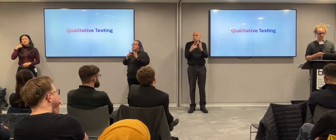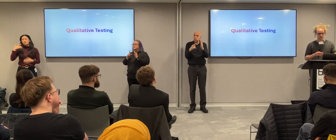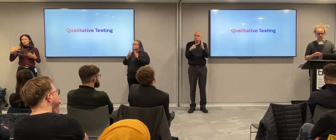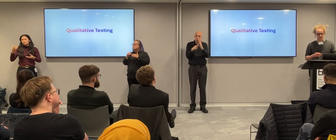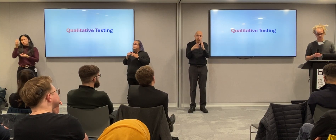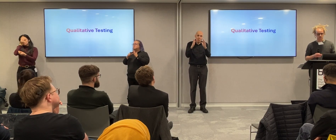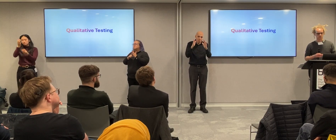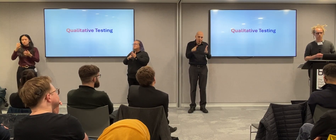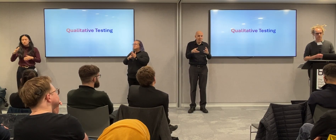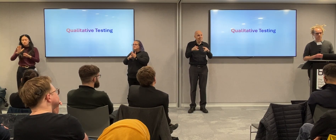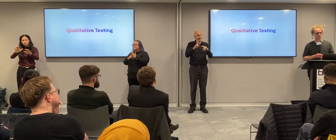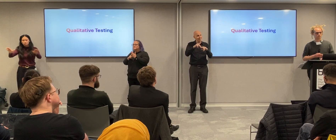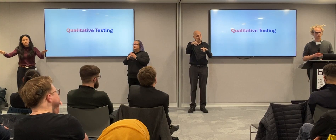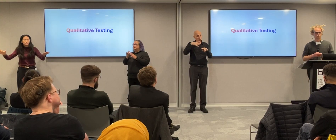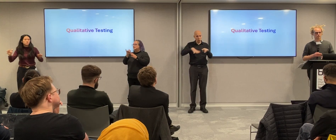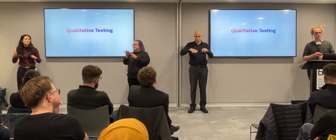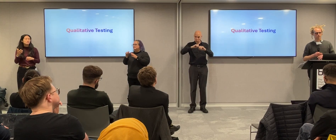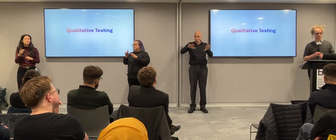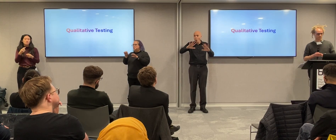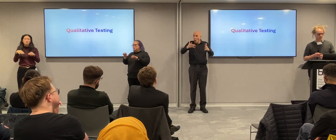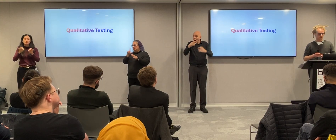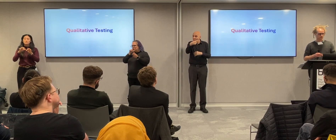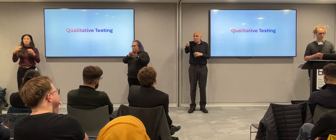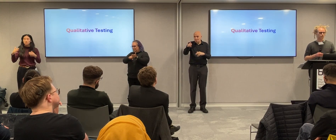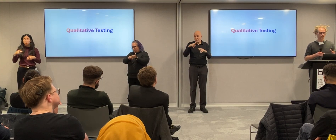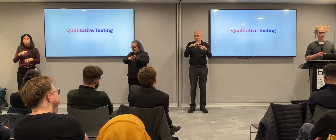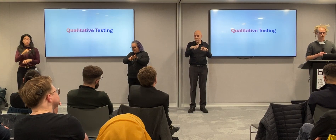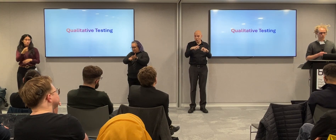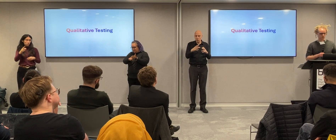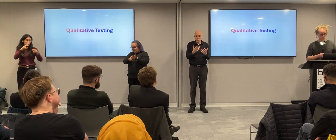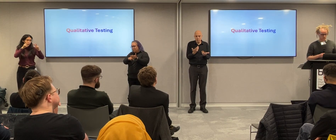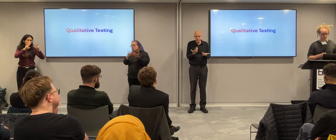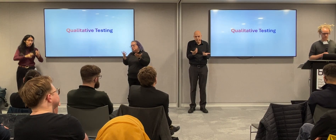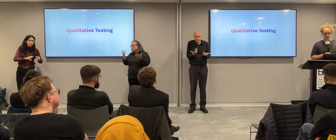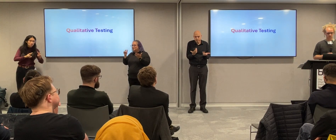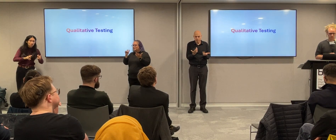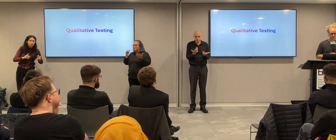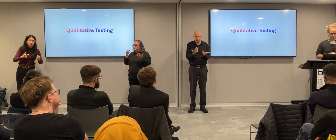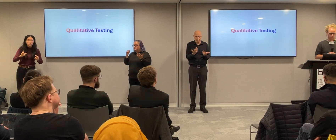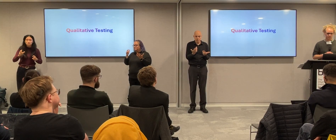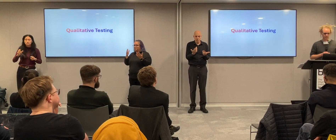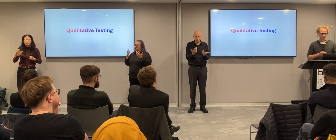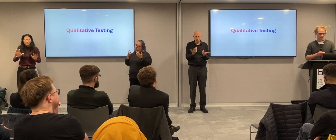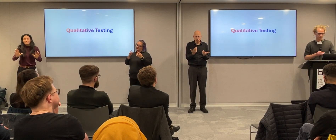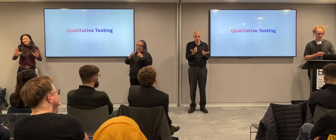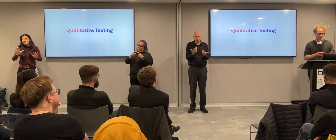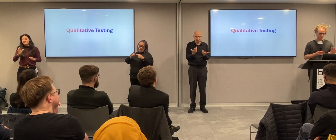something, or even if you just do research, or even if you do research, sorry,